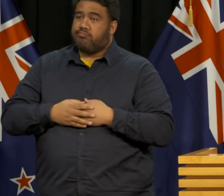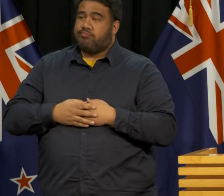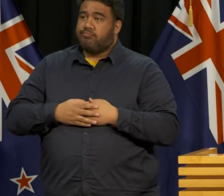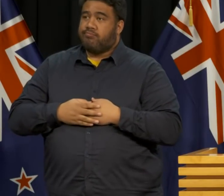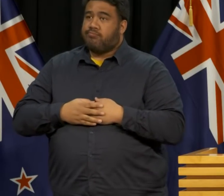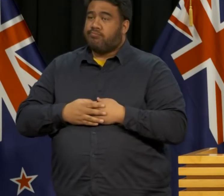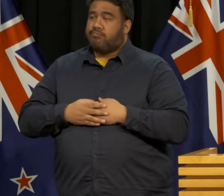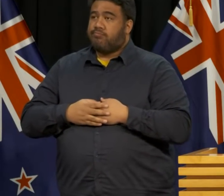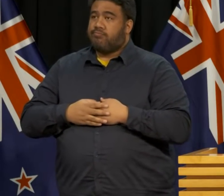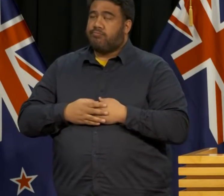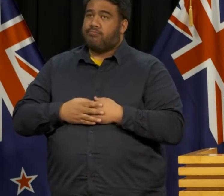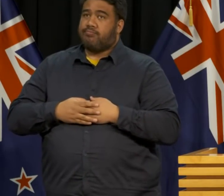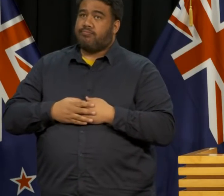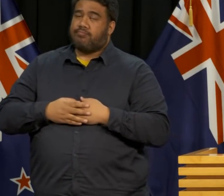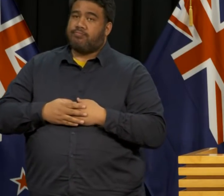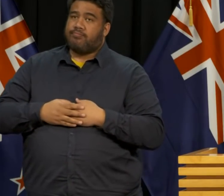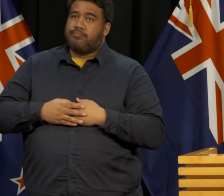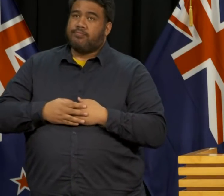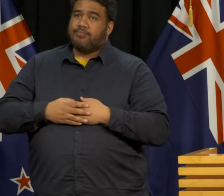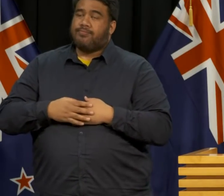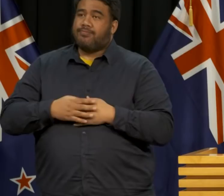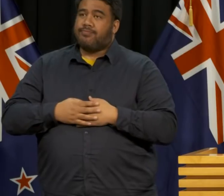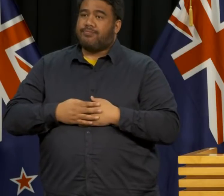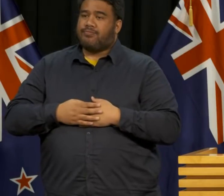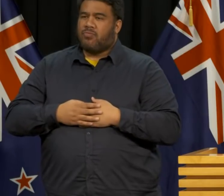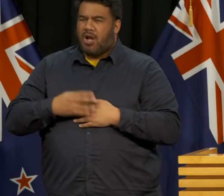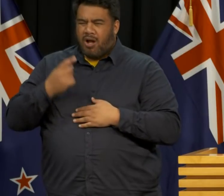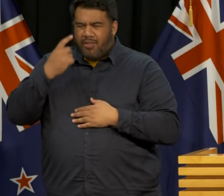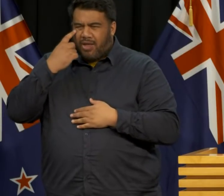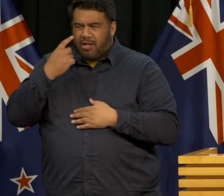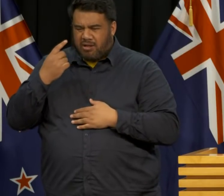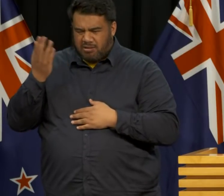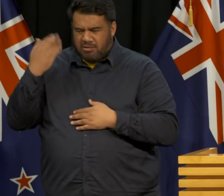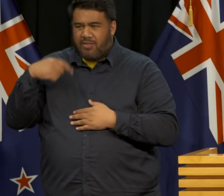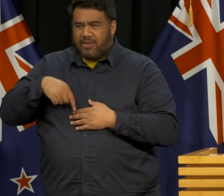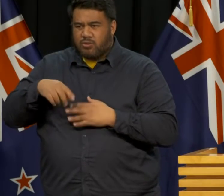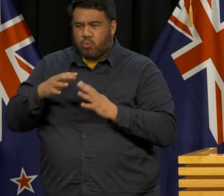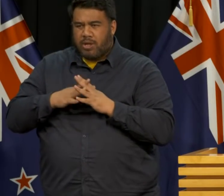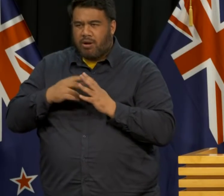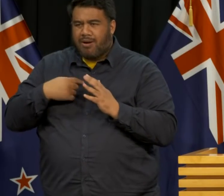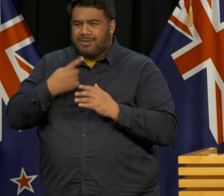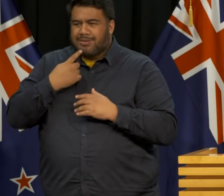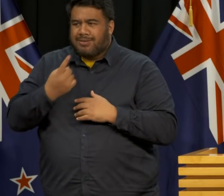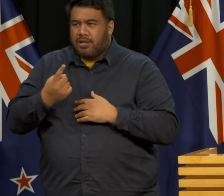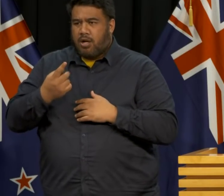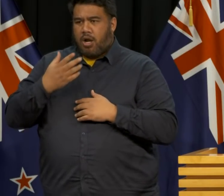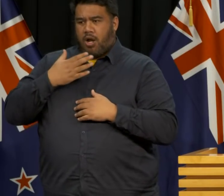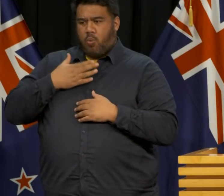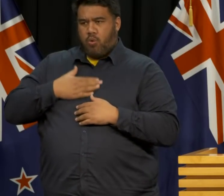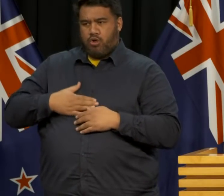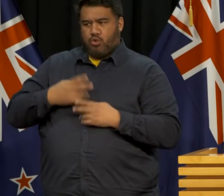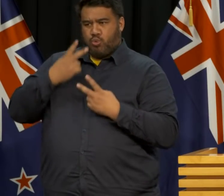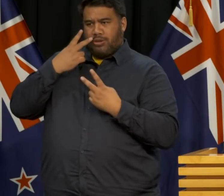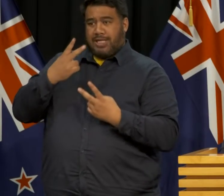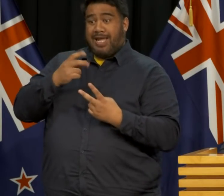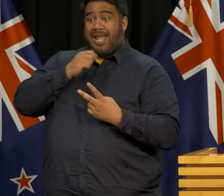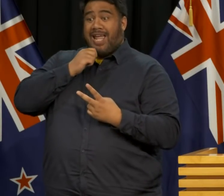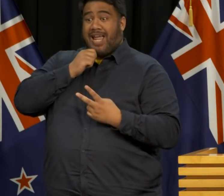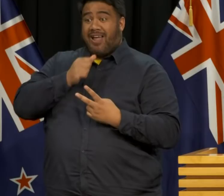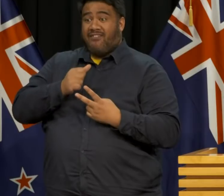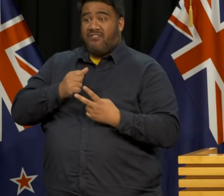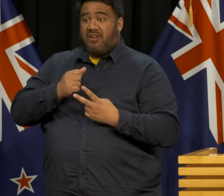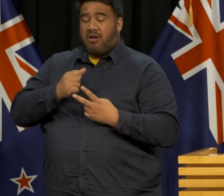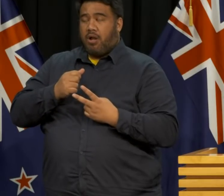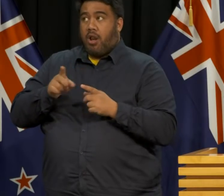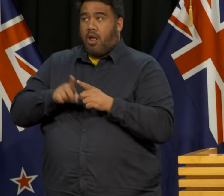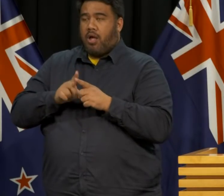And one of the things, again, that I've been working on, I think I mentioned this earlier in the week, is just getting a better handle on the surge capacity. So if suddenly we